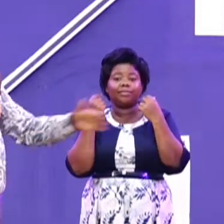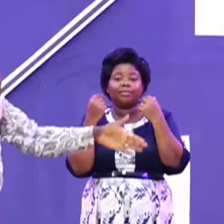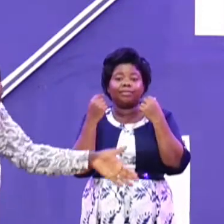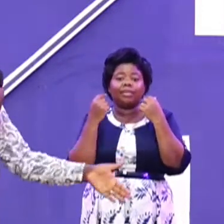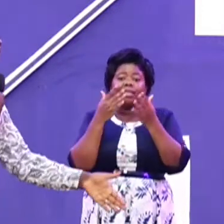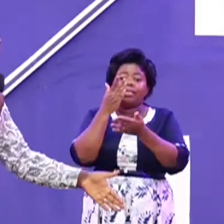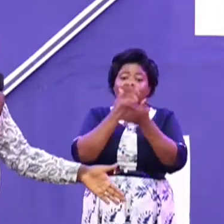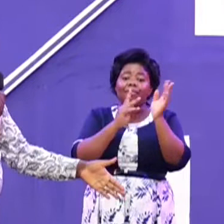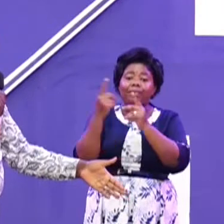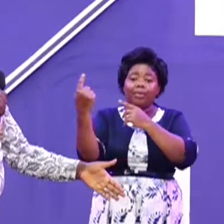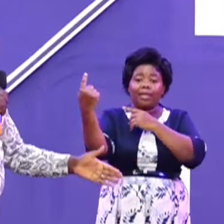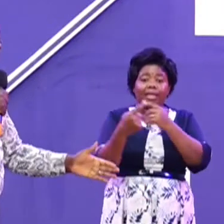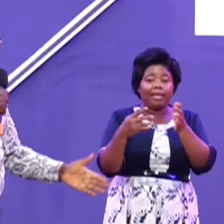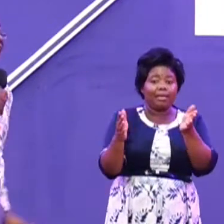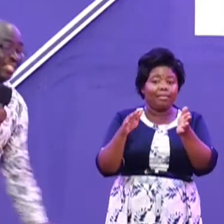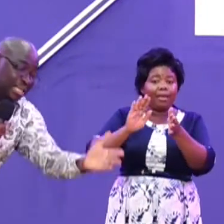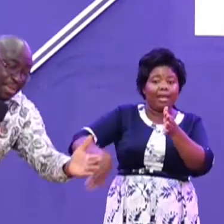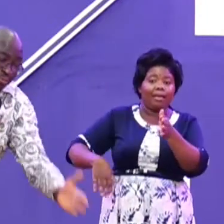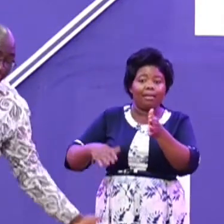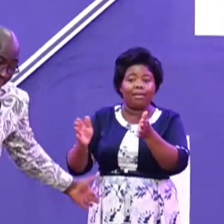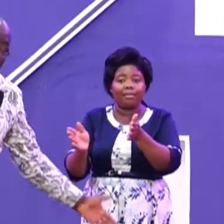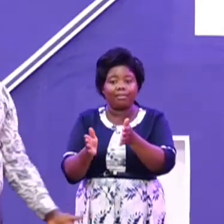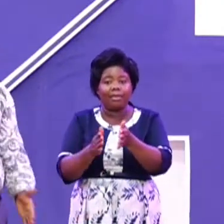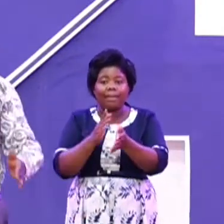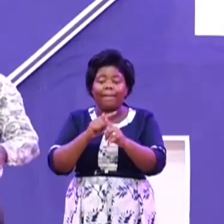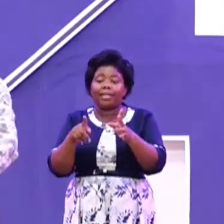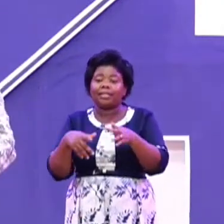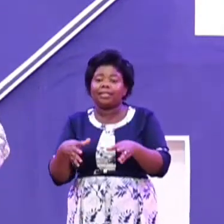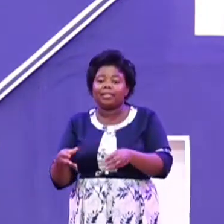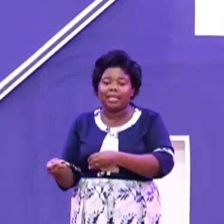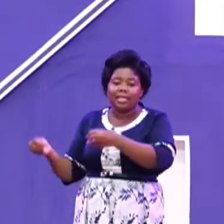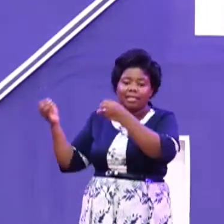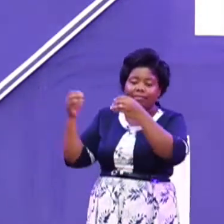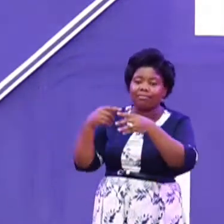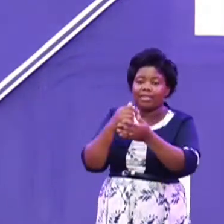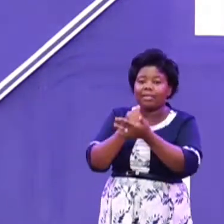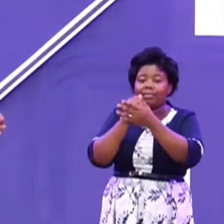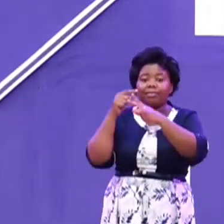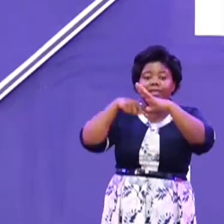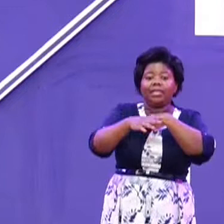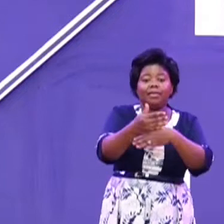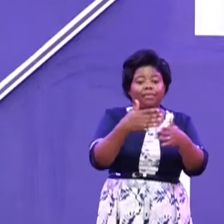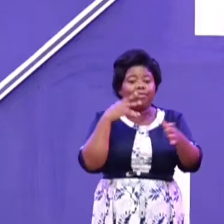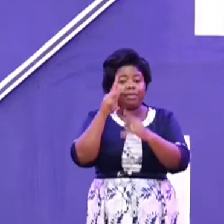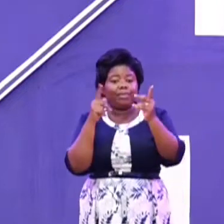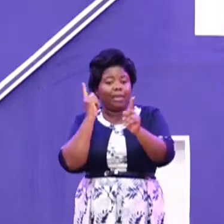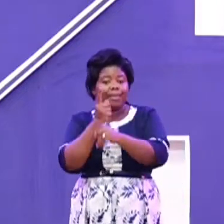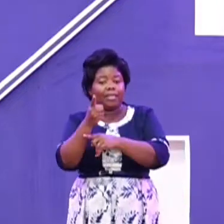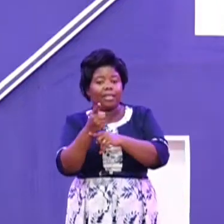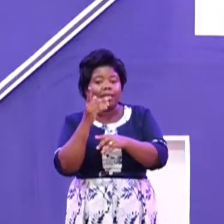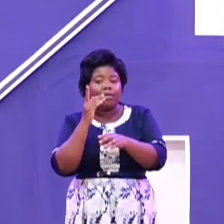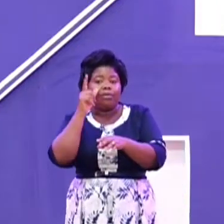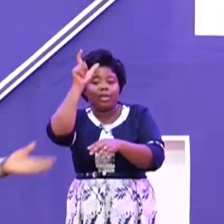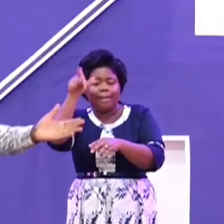people before me, but they ushered me before these people. When the one who